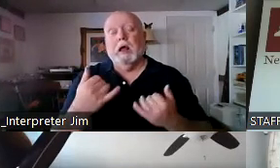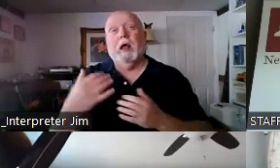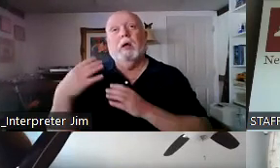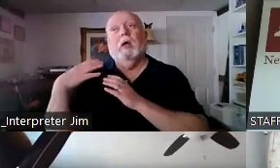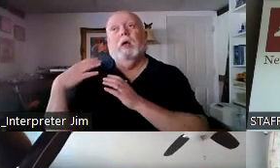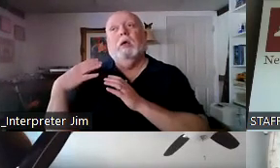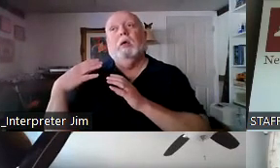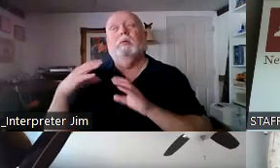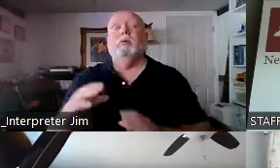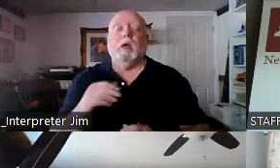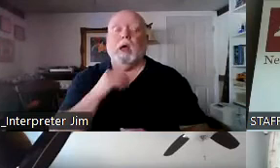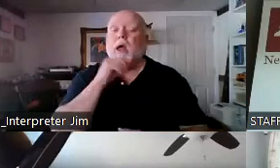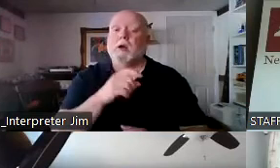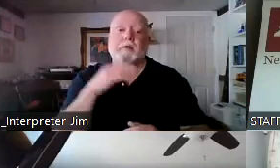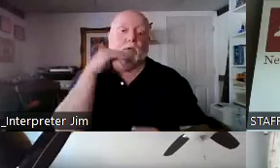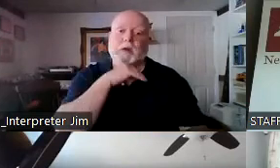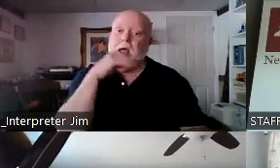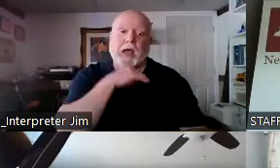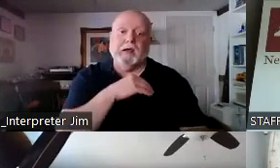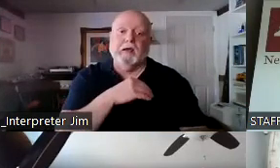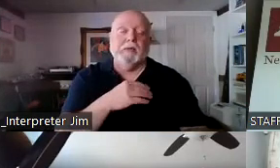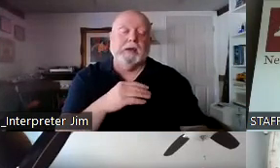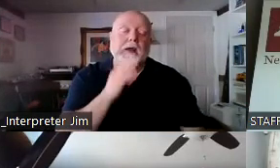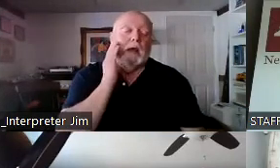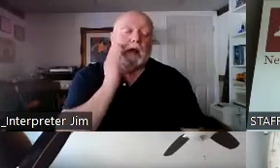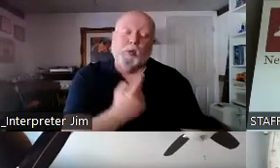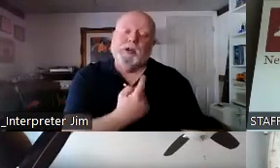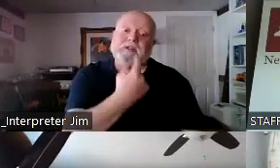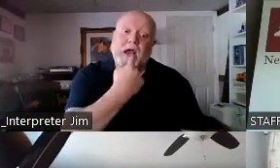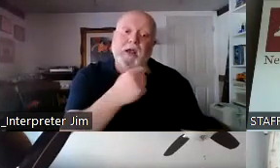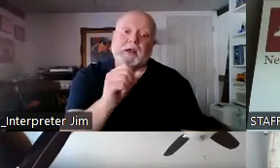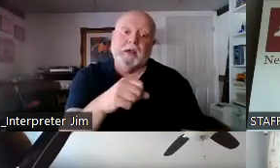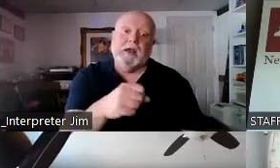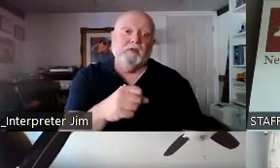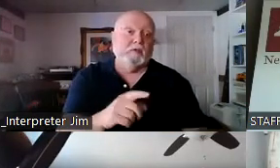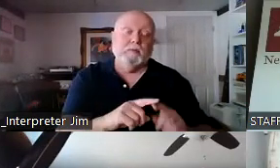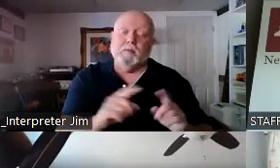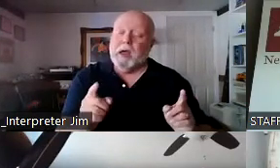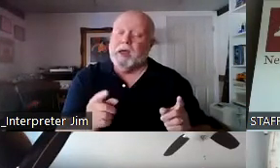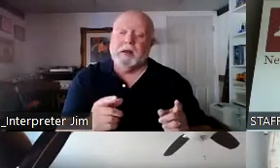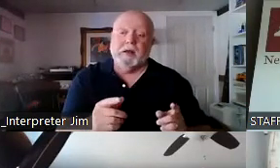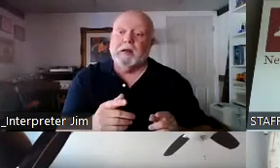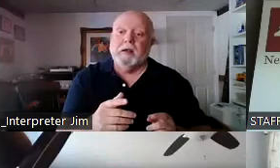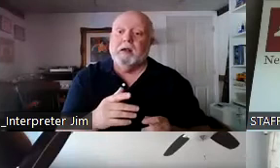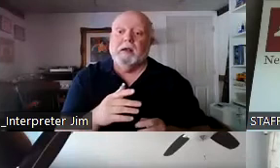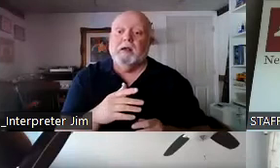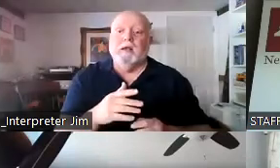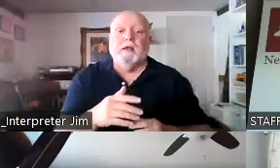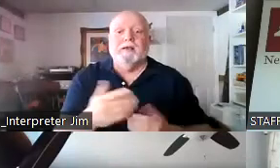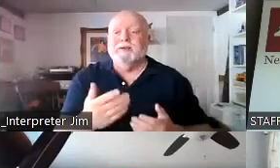this lie anymore. Like, it's going to suck no matter what's going to, like, it's like, you just have to like crawl through